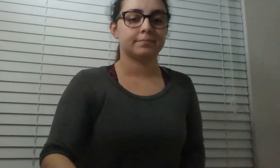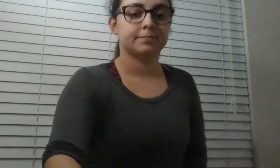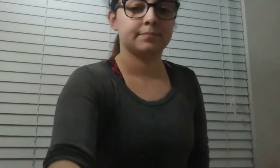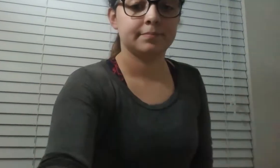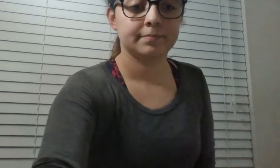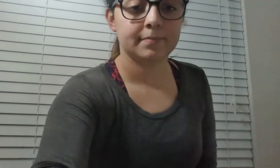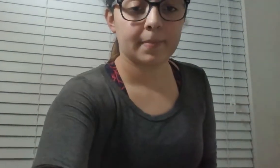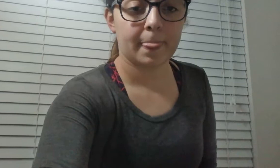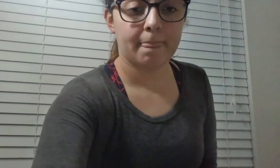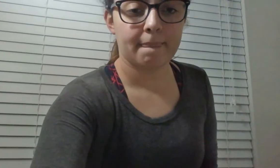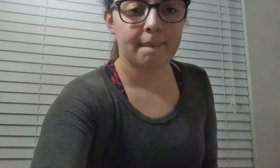Today on Radio